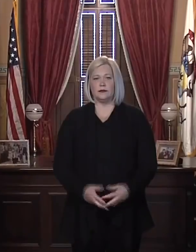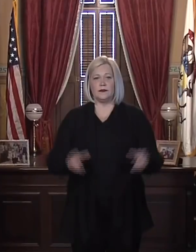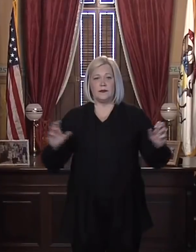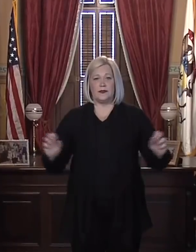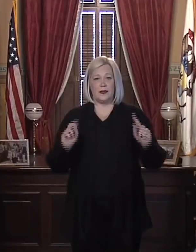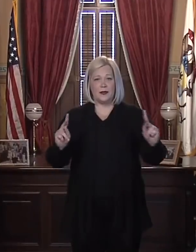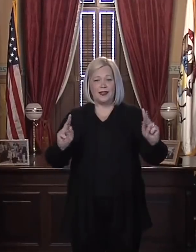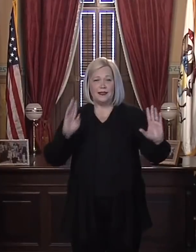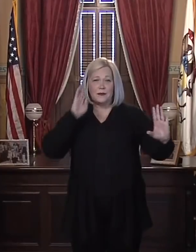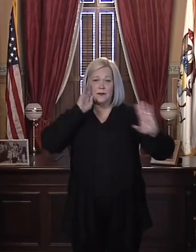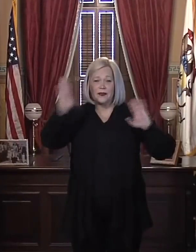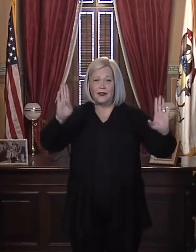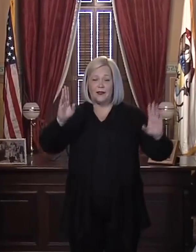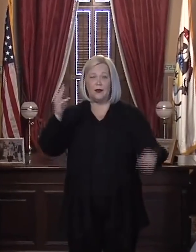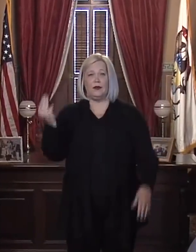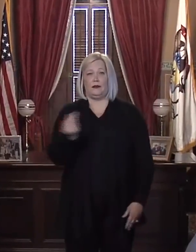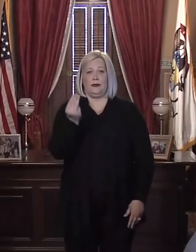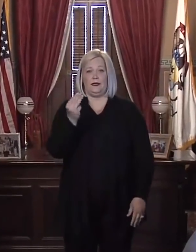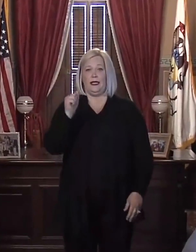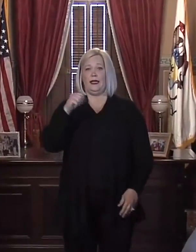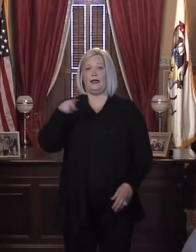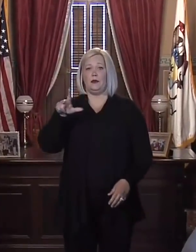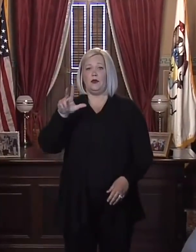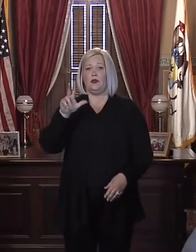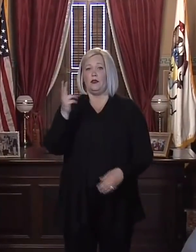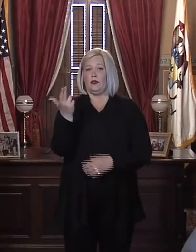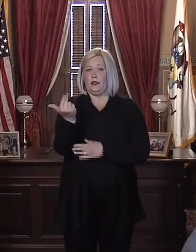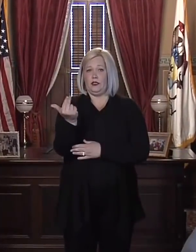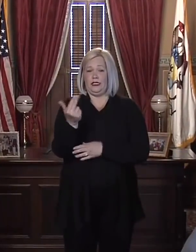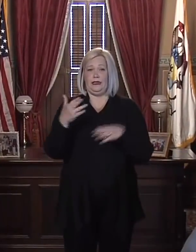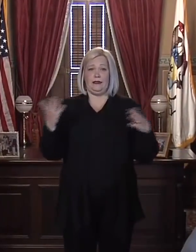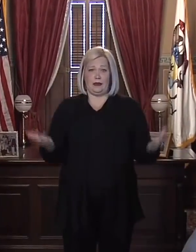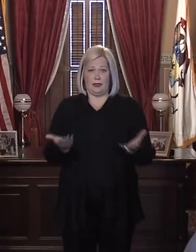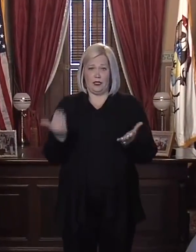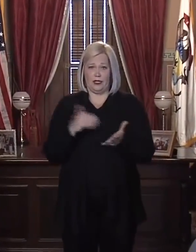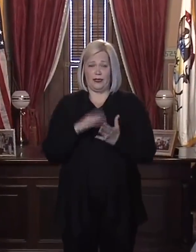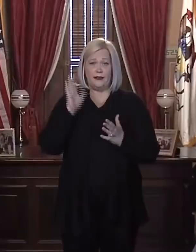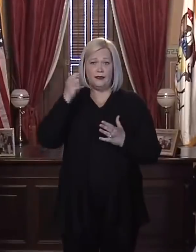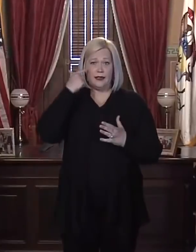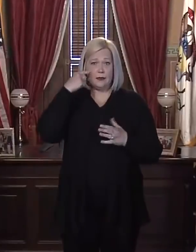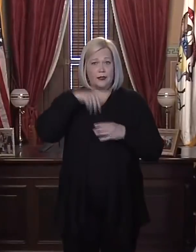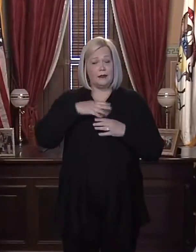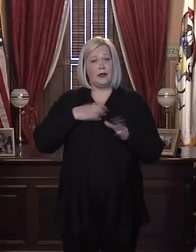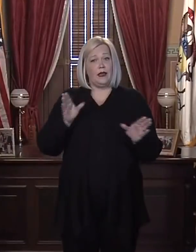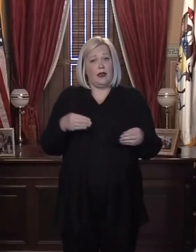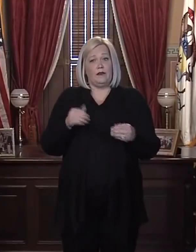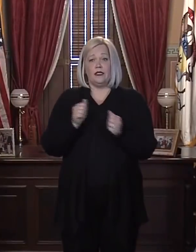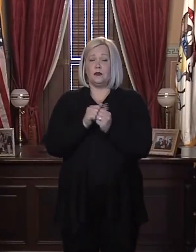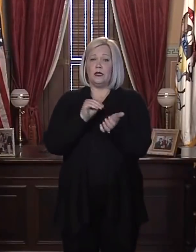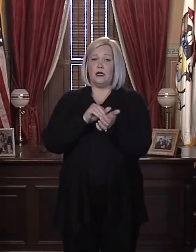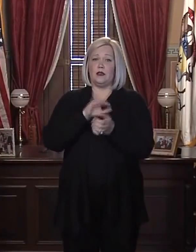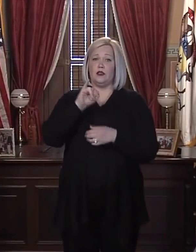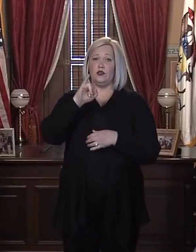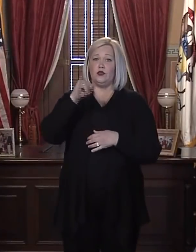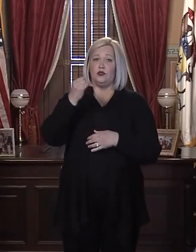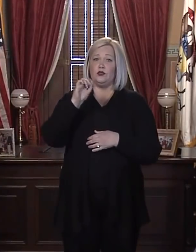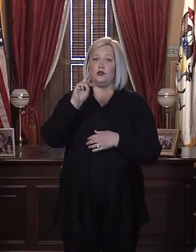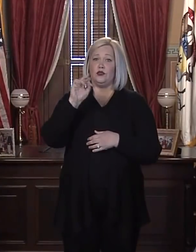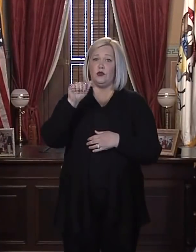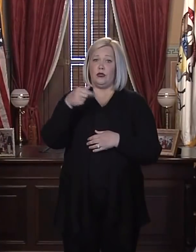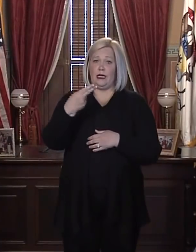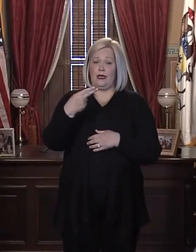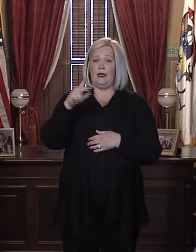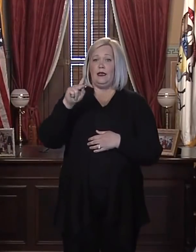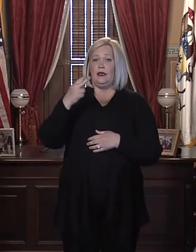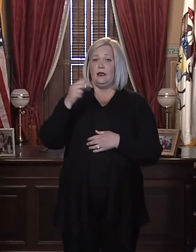All right, well, hello. It is Monday, April 13th. I'm here at the Capitol in my office with Dr. Janae Caldoun, and we